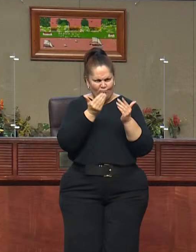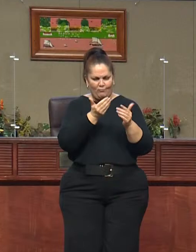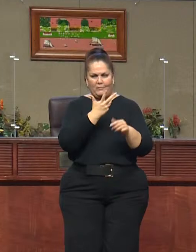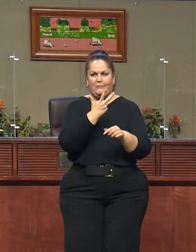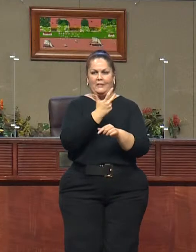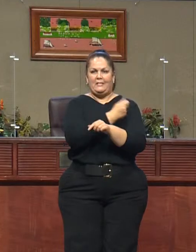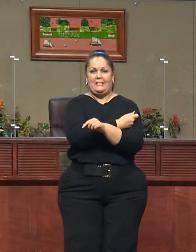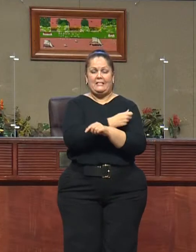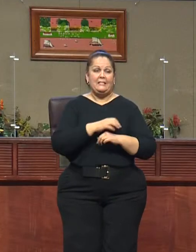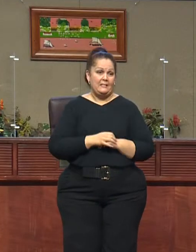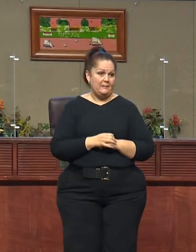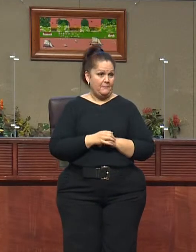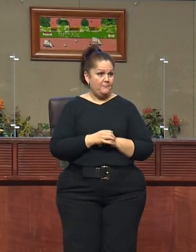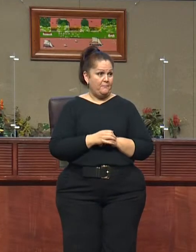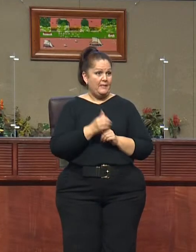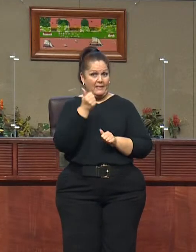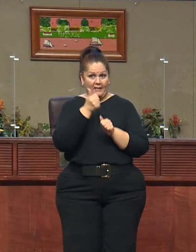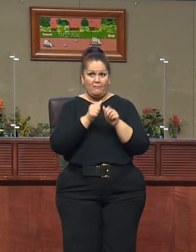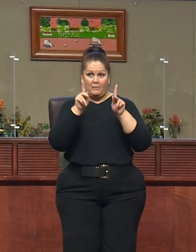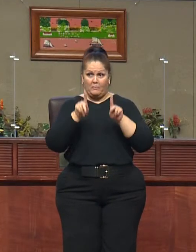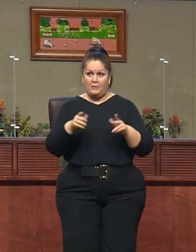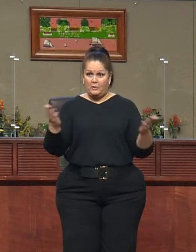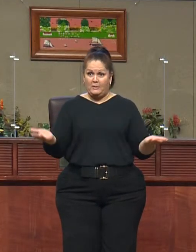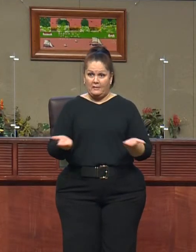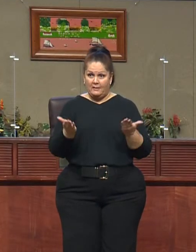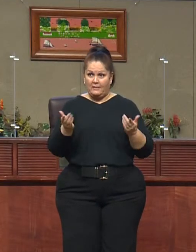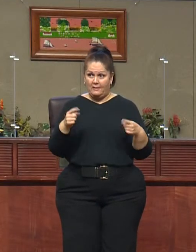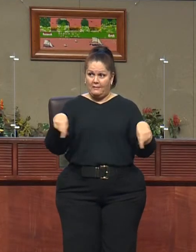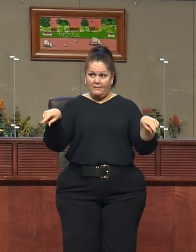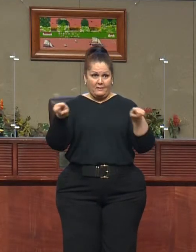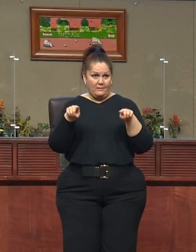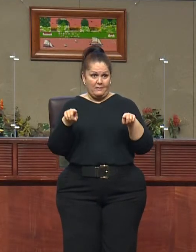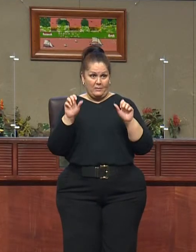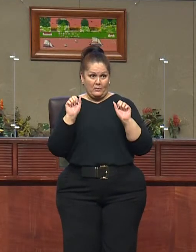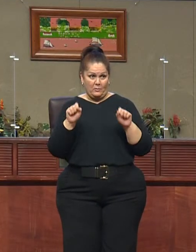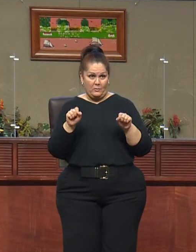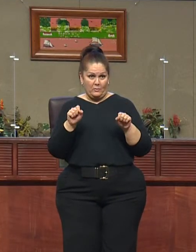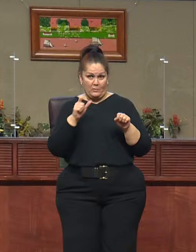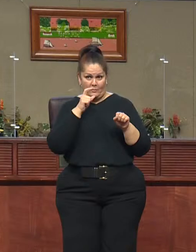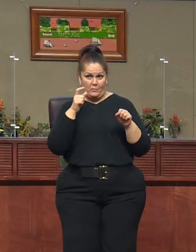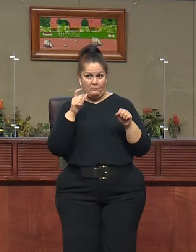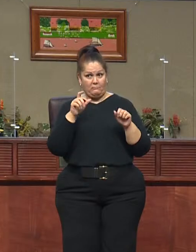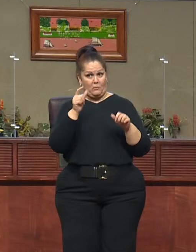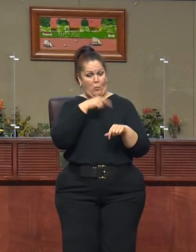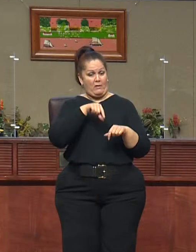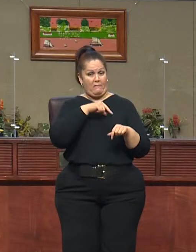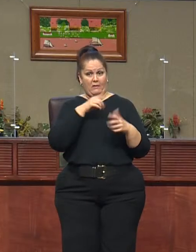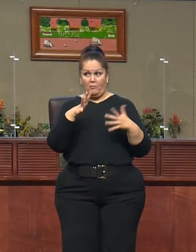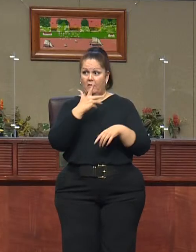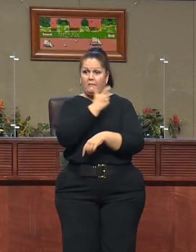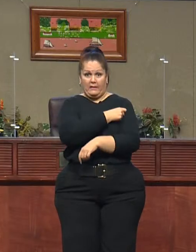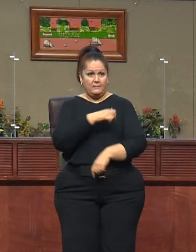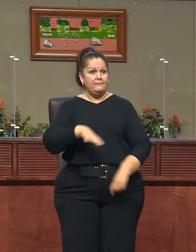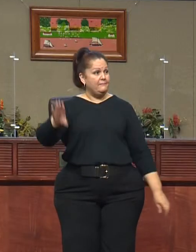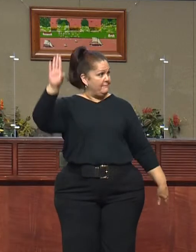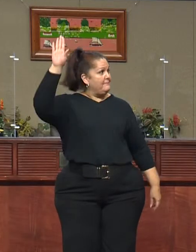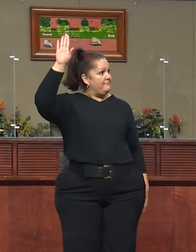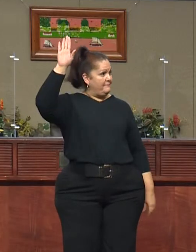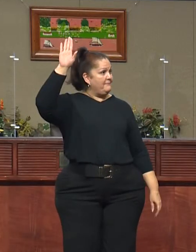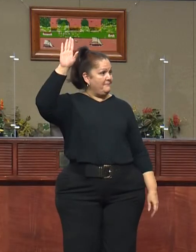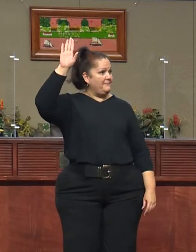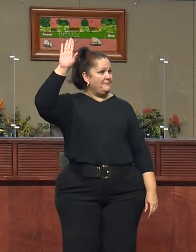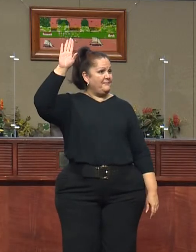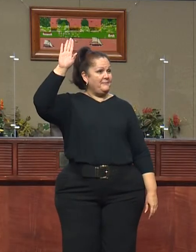Has everyone in this room who could have been vaccinated, have you been vaccinated? Raise your hand.